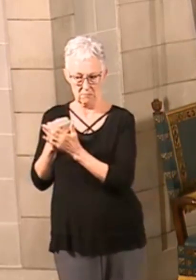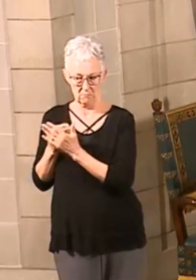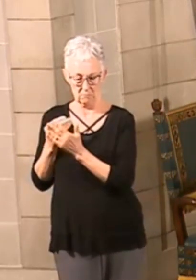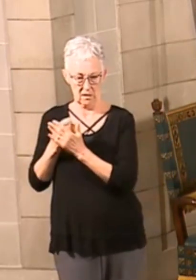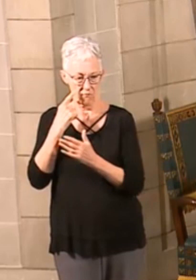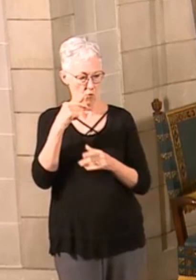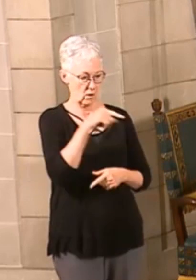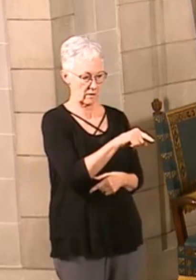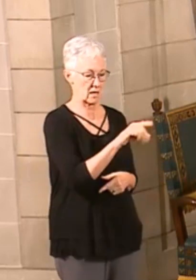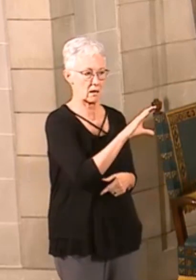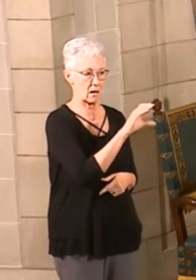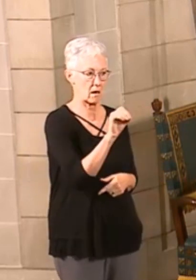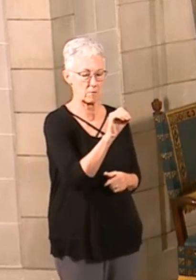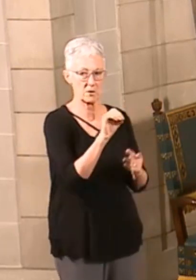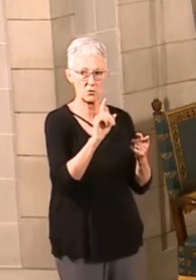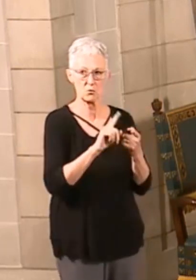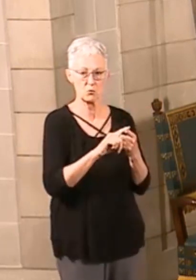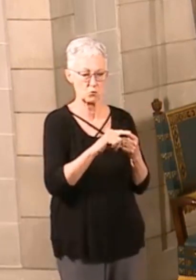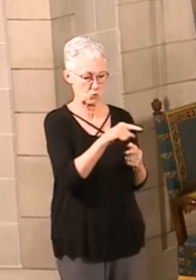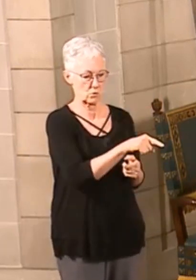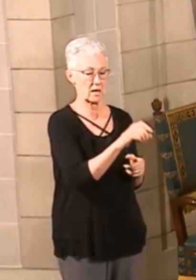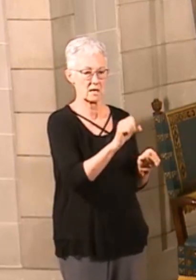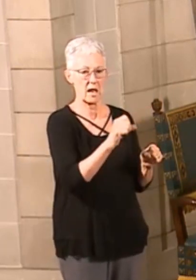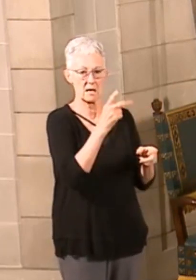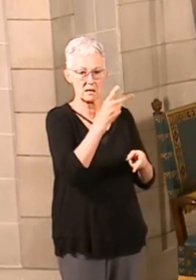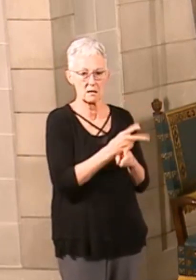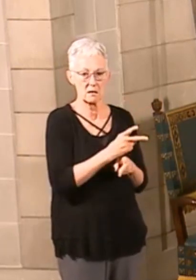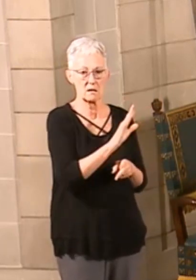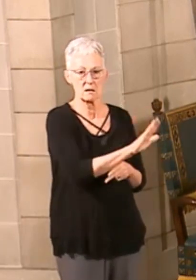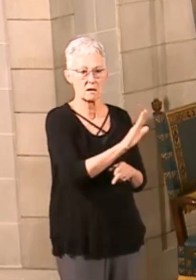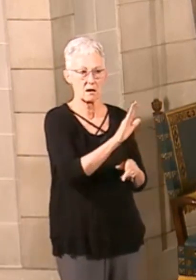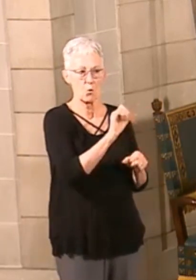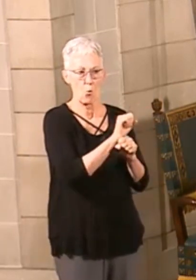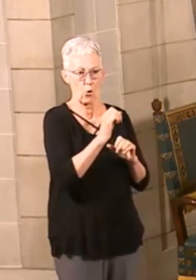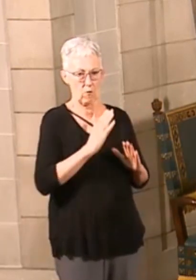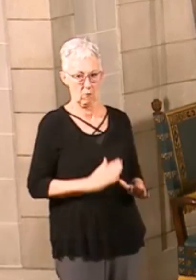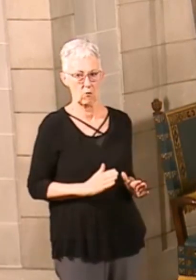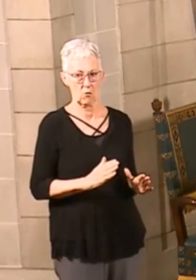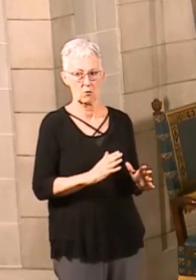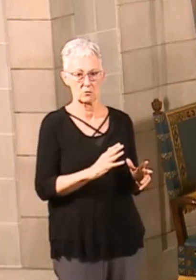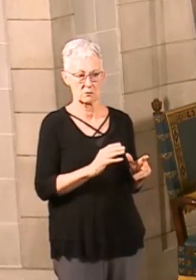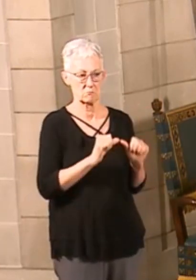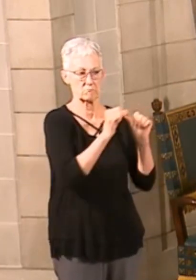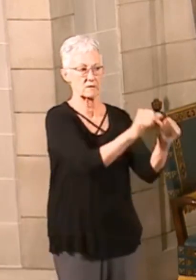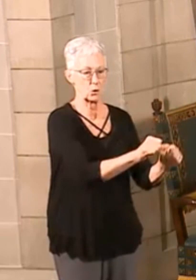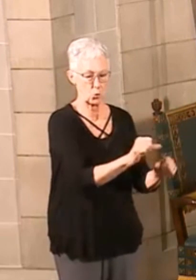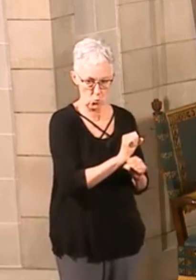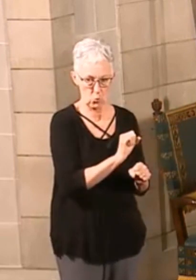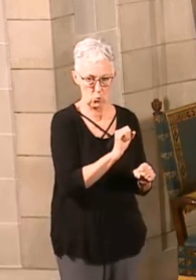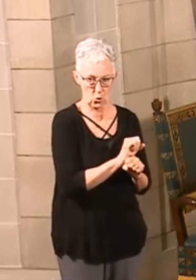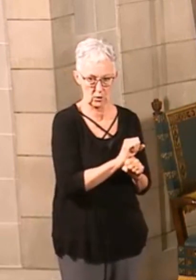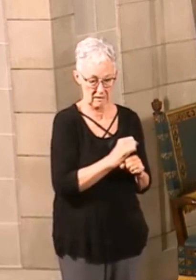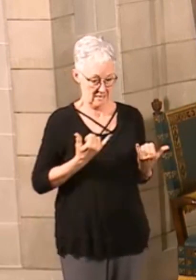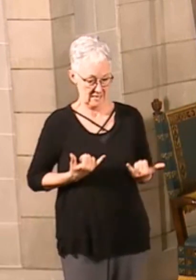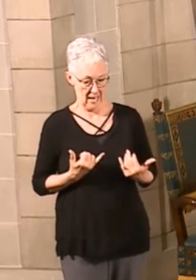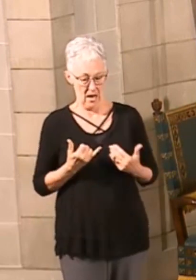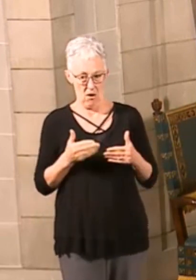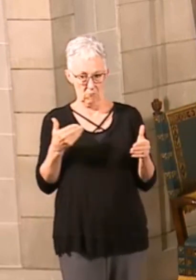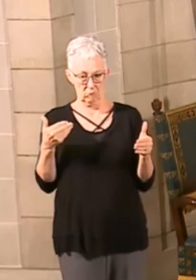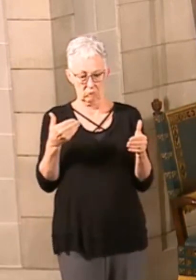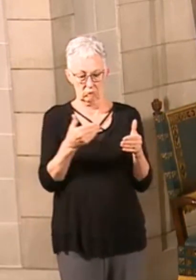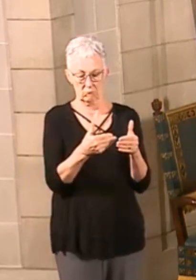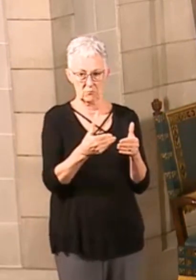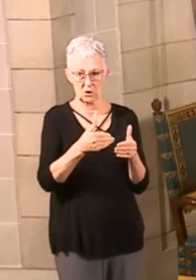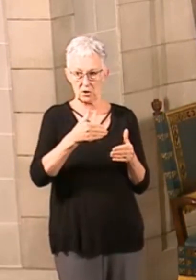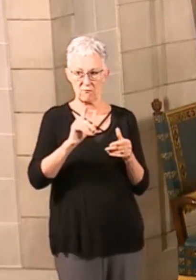payroll. That's the best snapshot of where we stand today. We're coming to the end of quarter 1. And as the governor mentioned, the state has